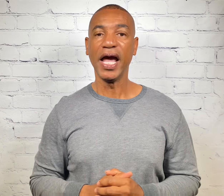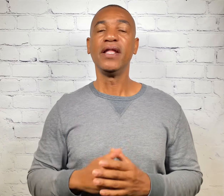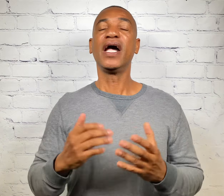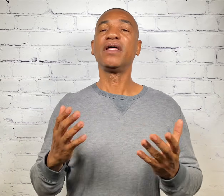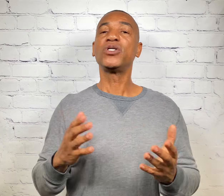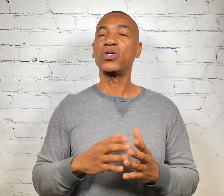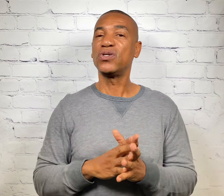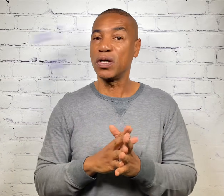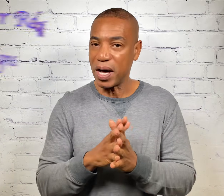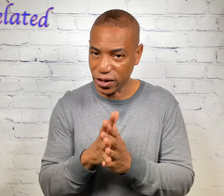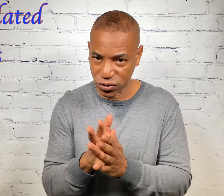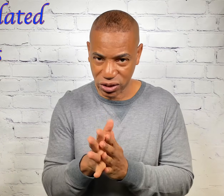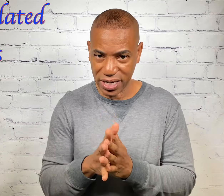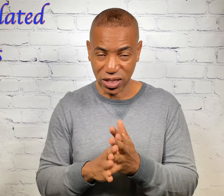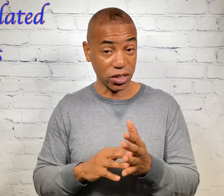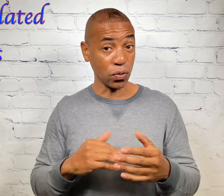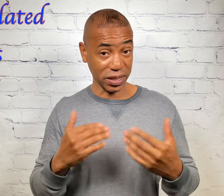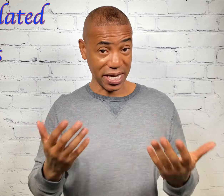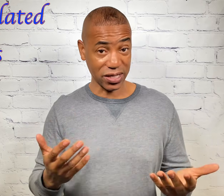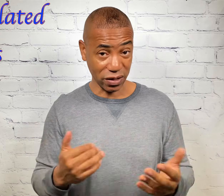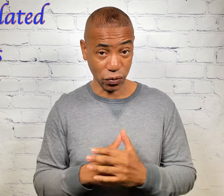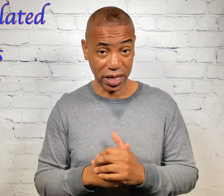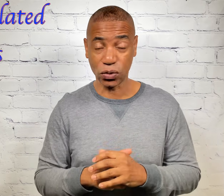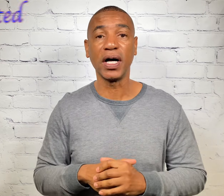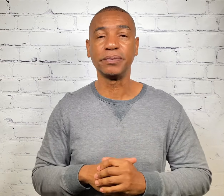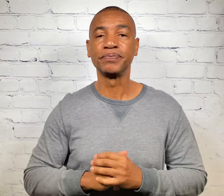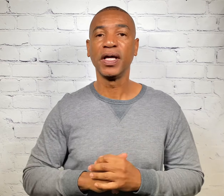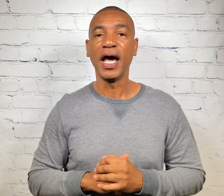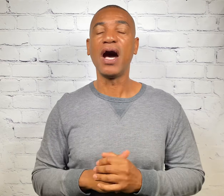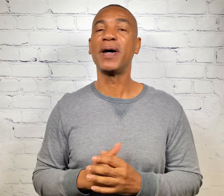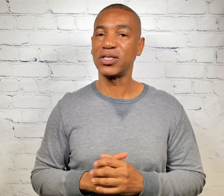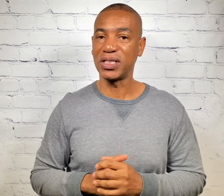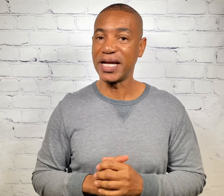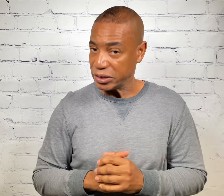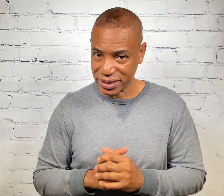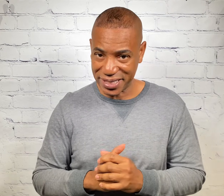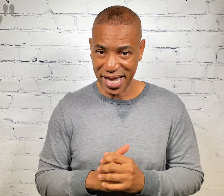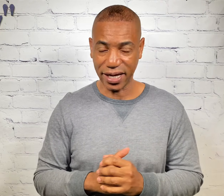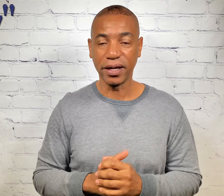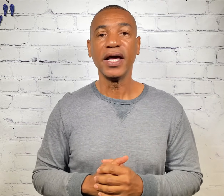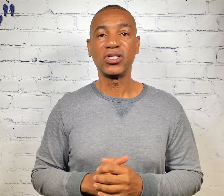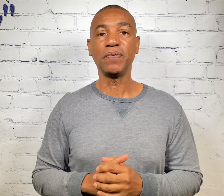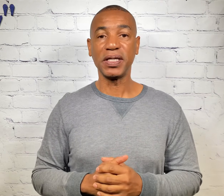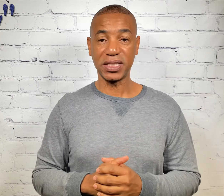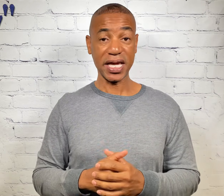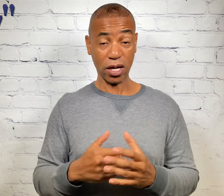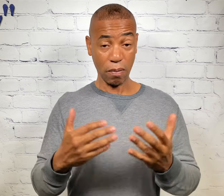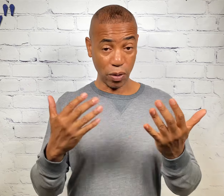Now let me show you some other signs that deal with days of the week as well. How about the sign today? Simply take both